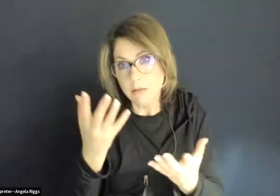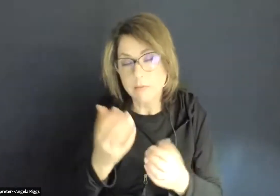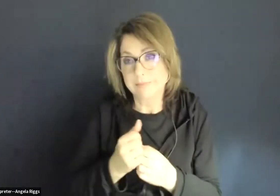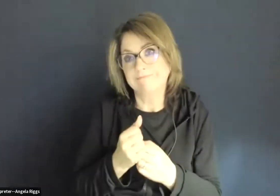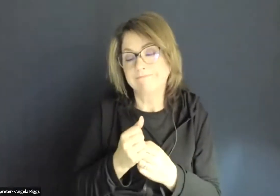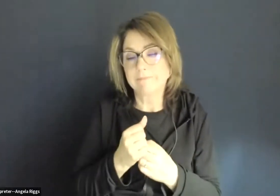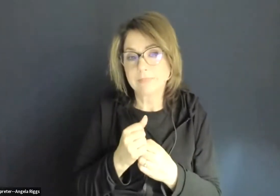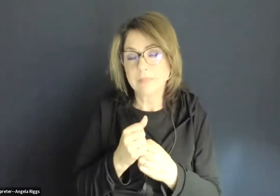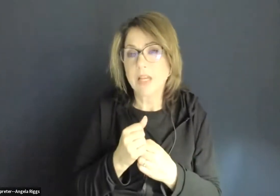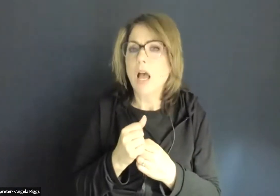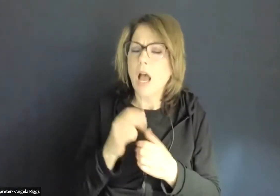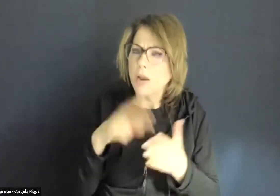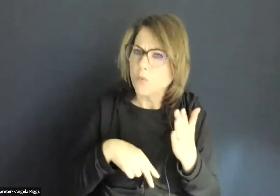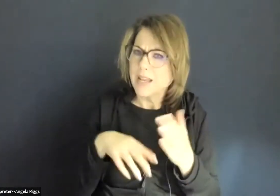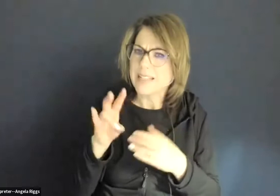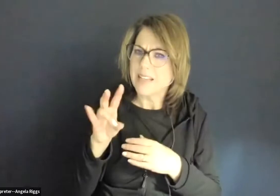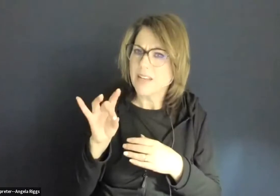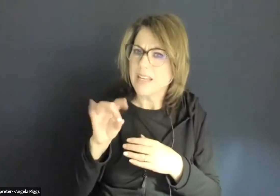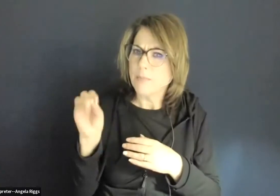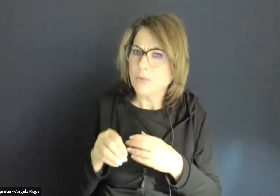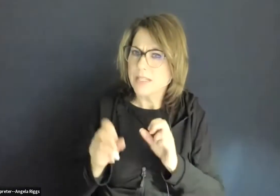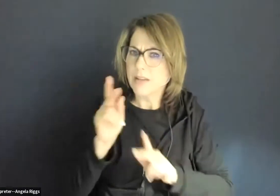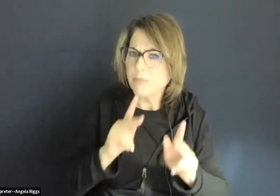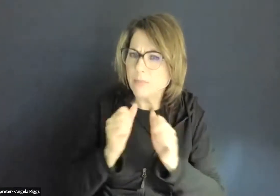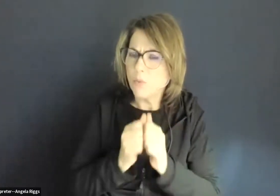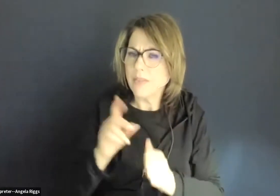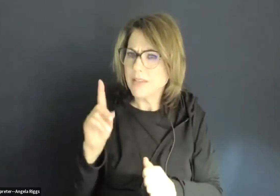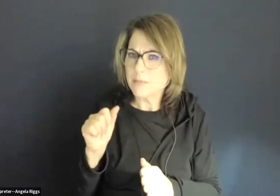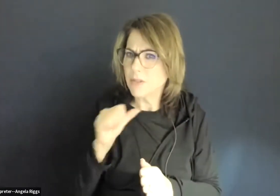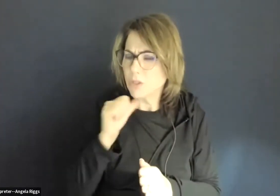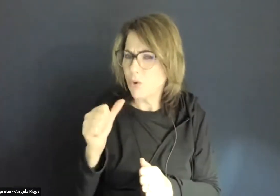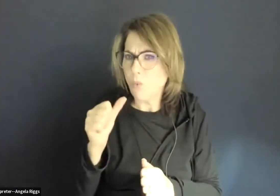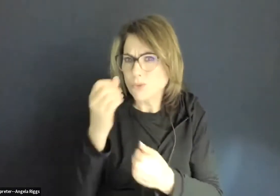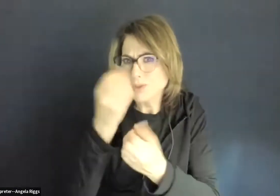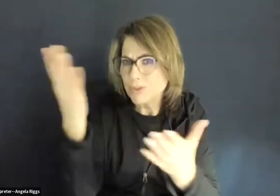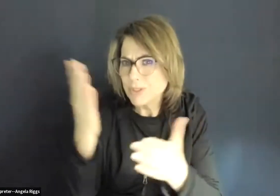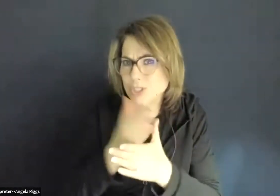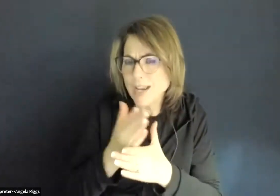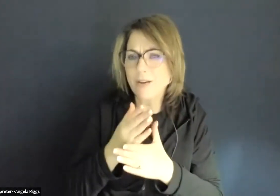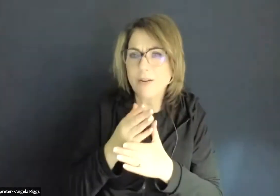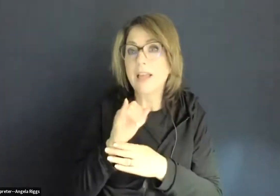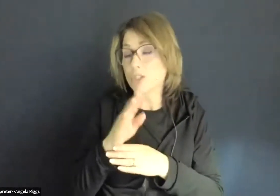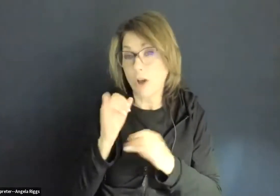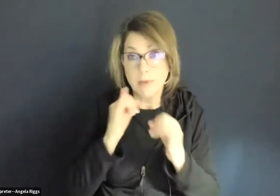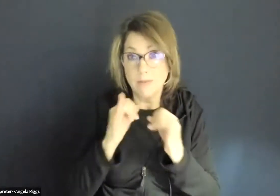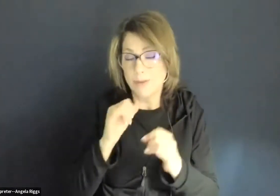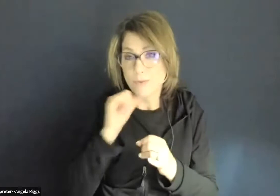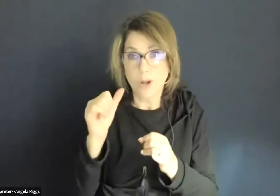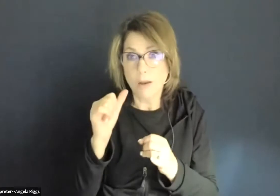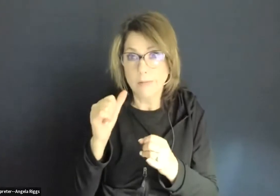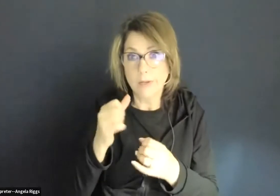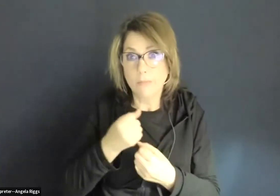that 78% of the people with disabilities do not disclose that in a job interview.